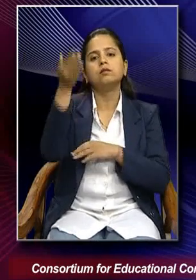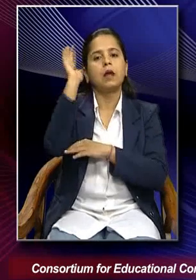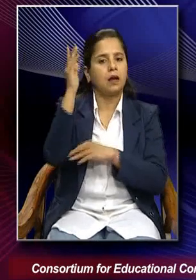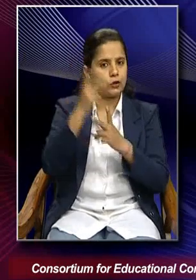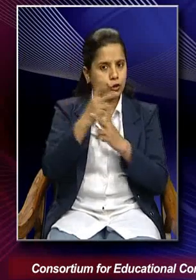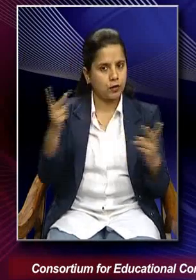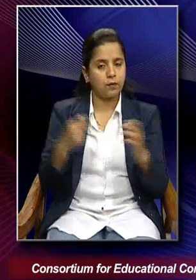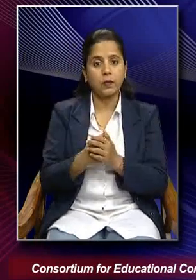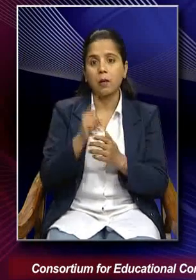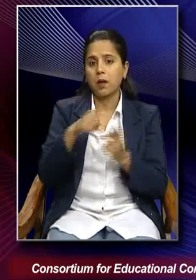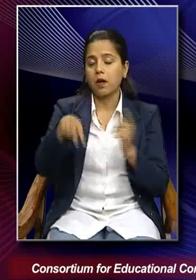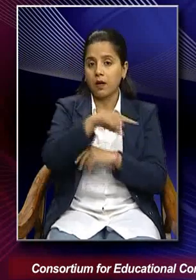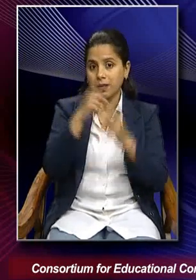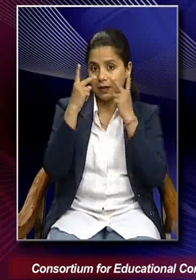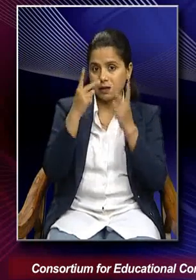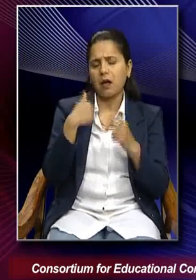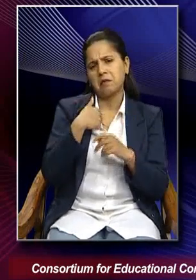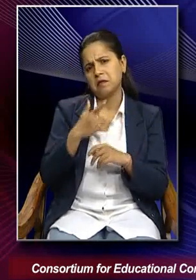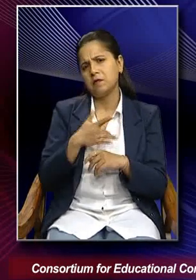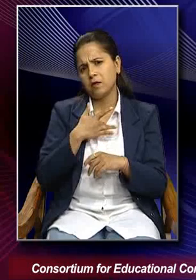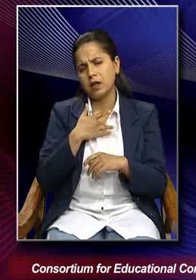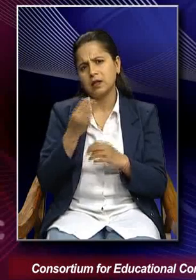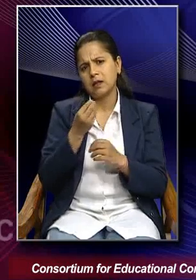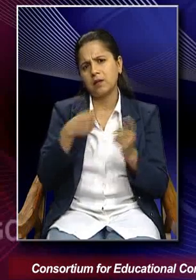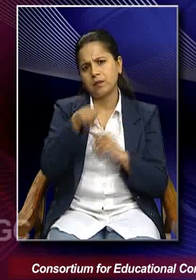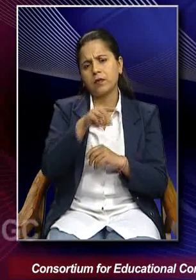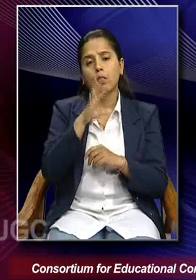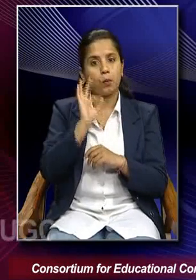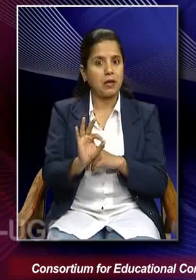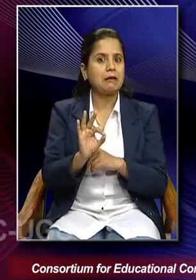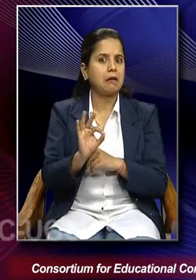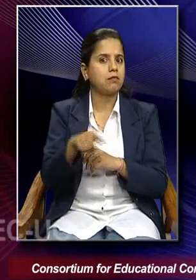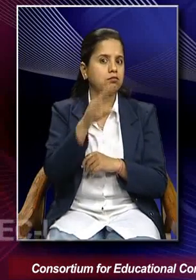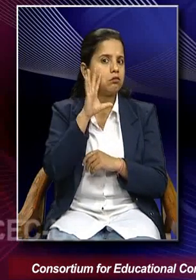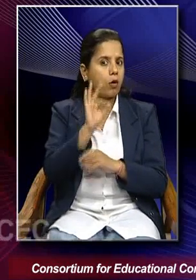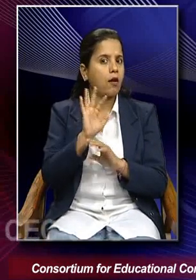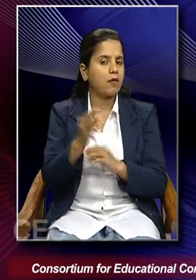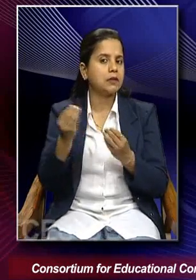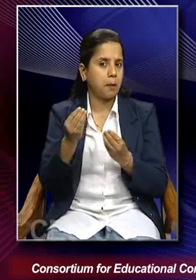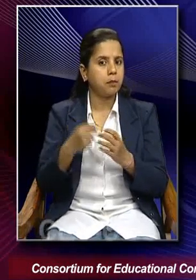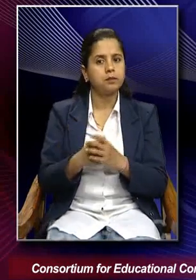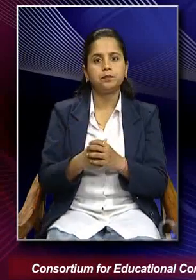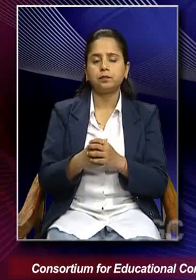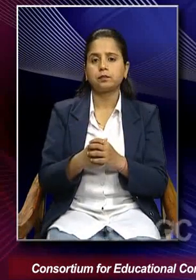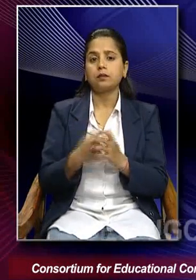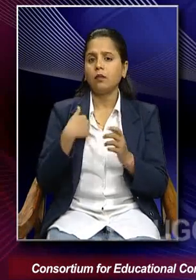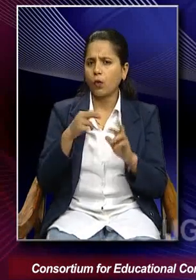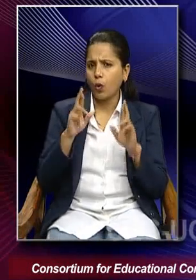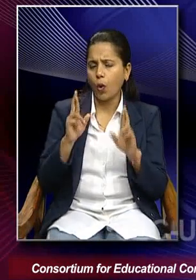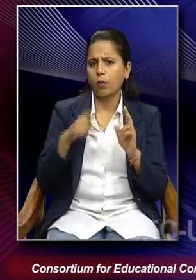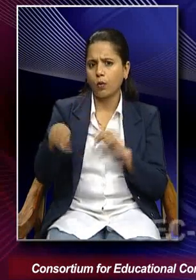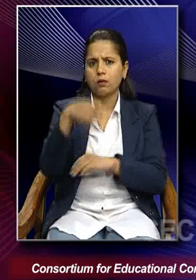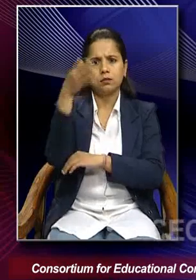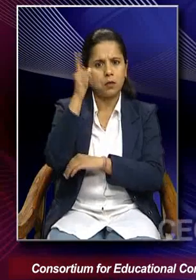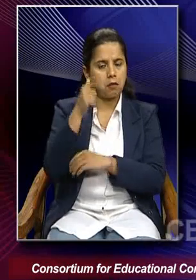lectures. But these are some, I felt that some of the very essential ones. So I hope this lecture